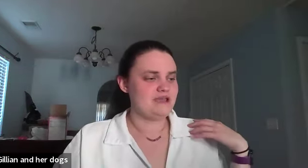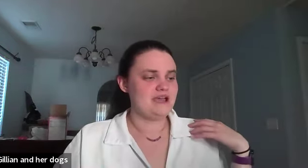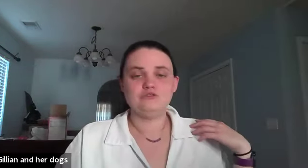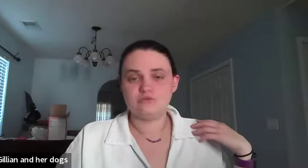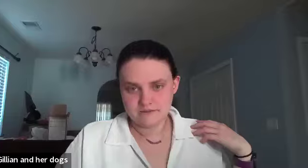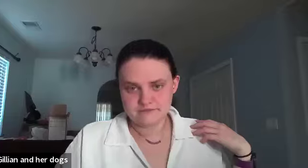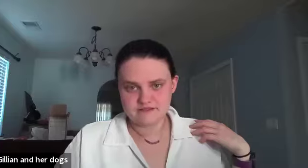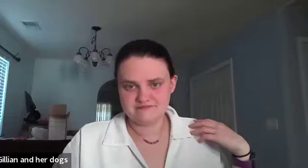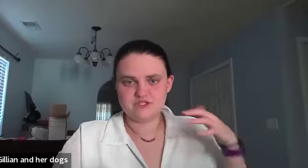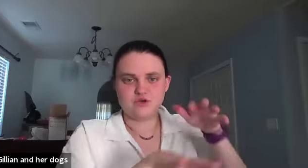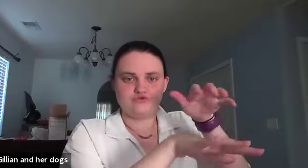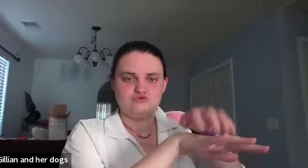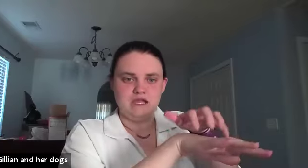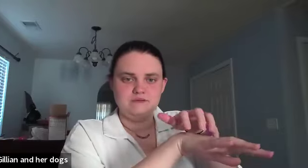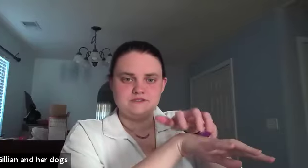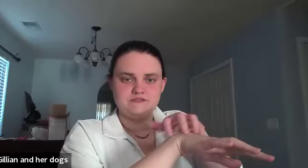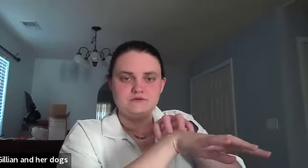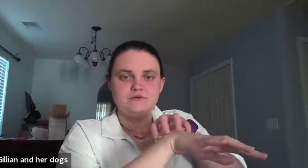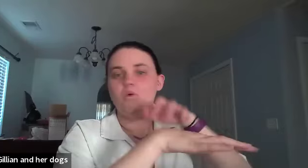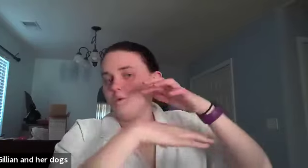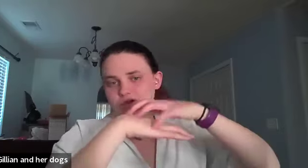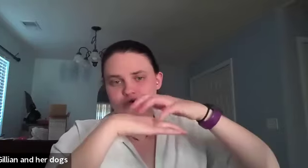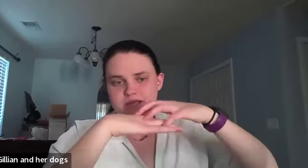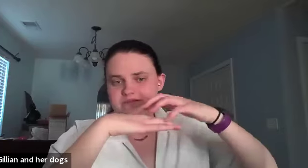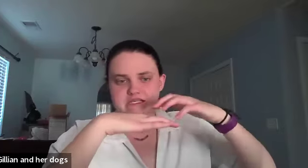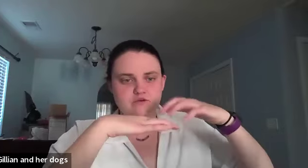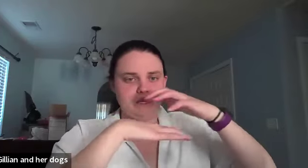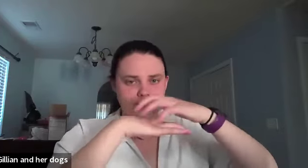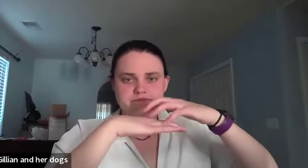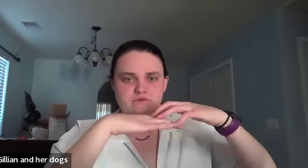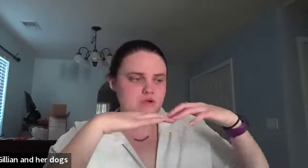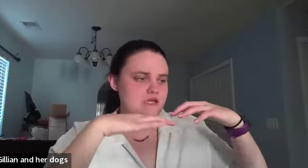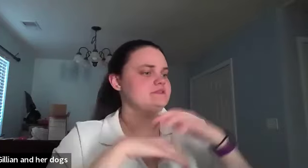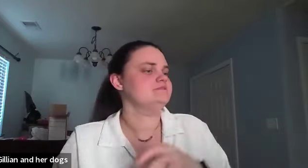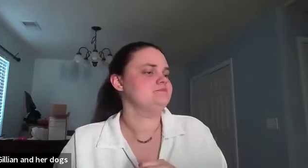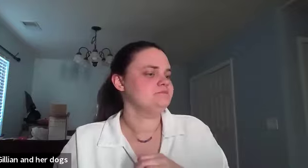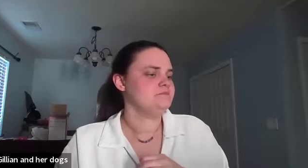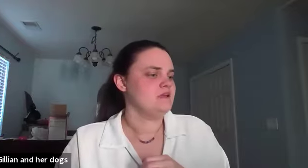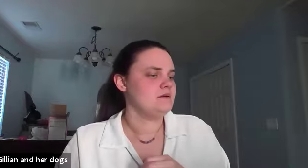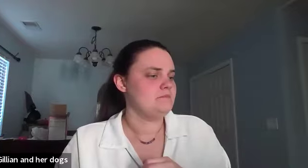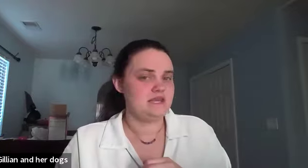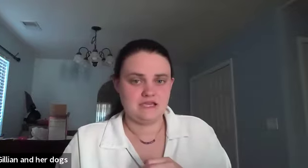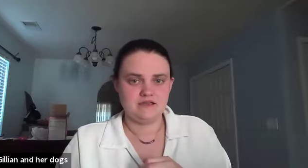We had grapes. So grapes or grapes, either way, grapes.